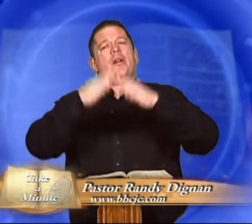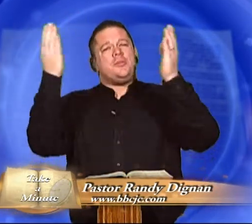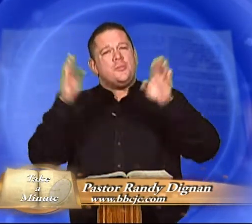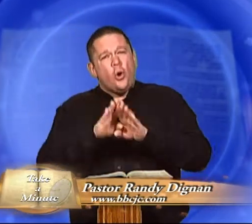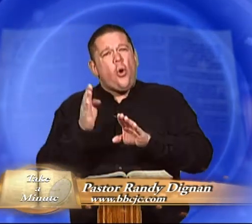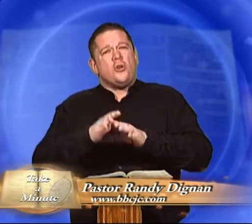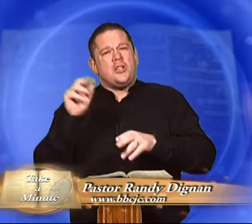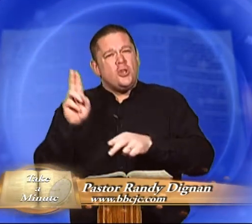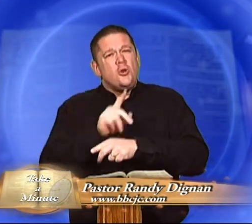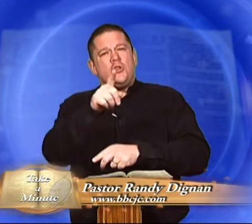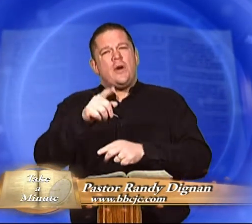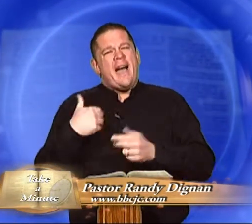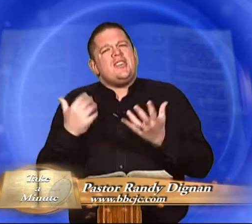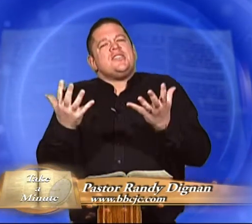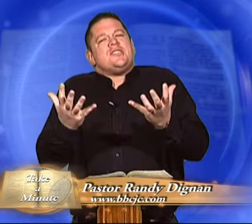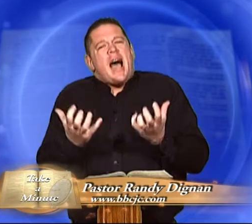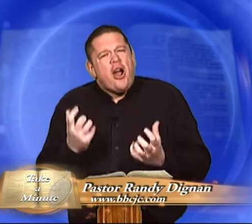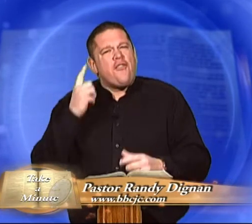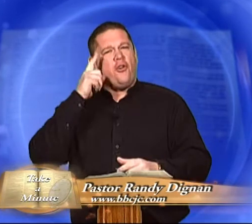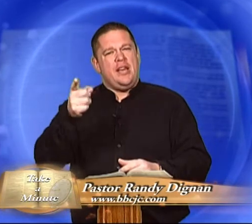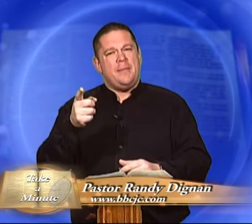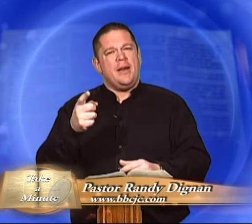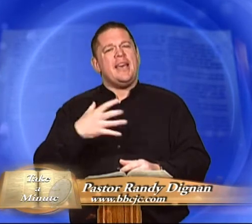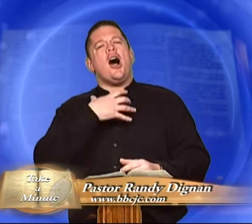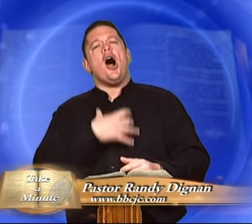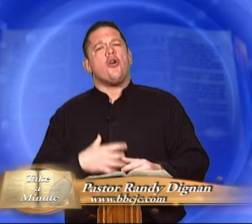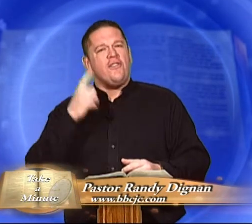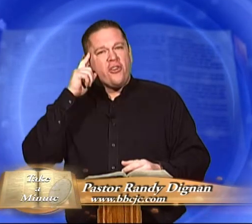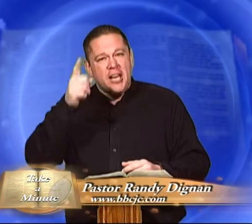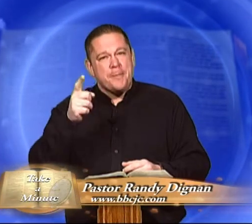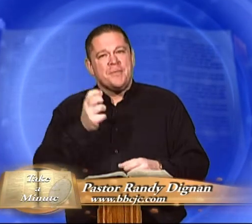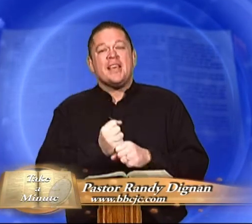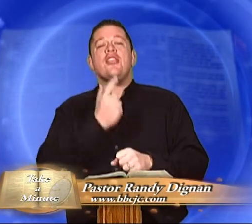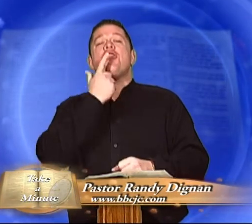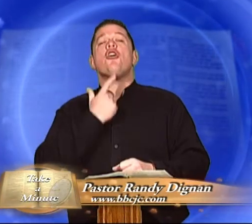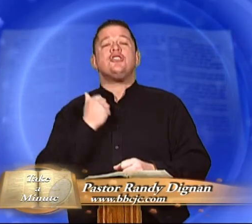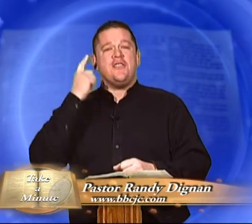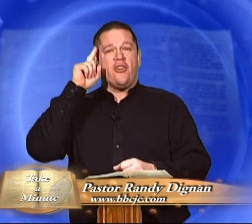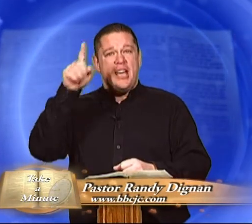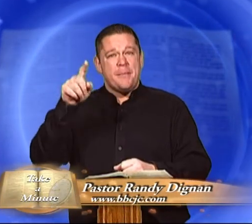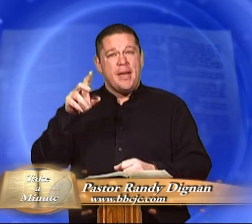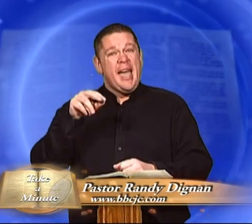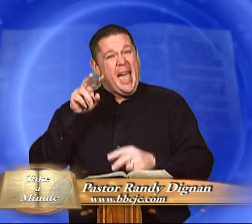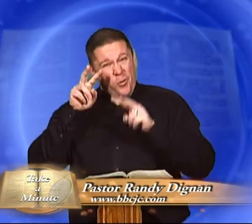up some doors and use you. Have a desire for Him. Get hungry for Him. Get thirsty for Him. And